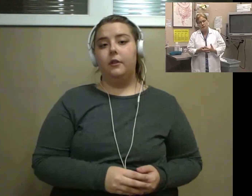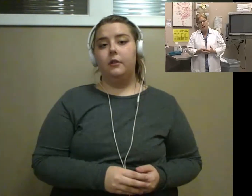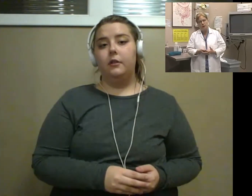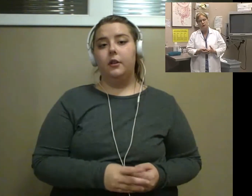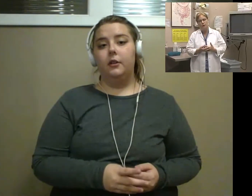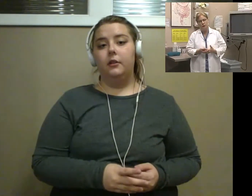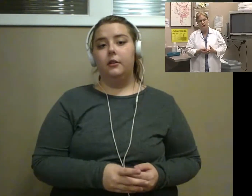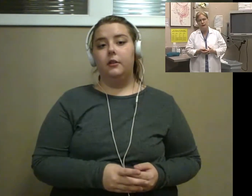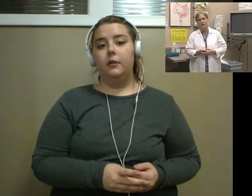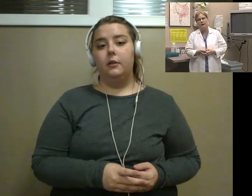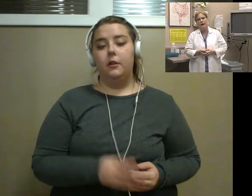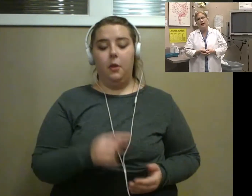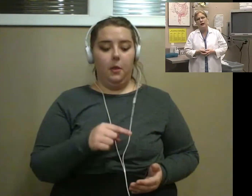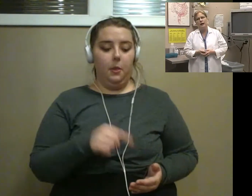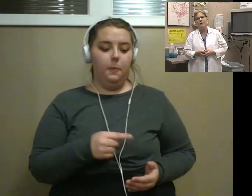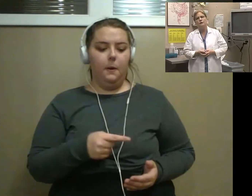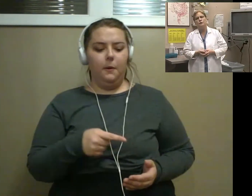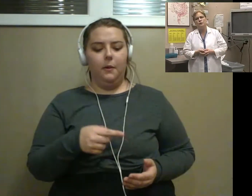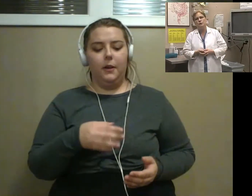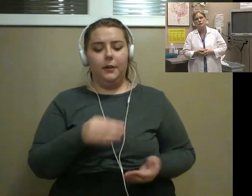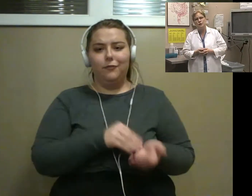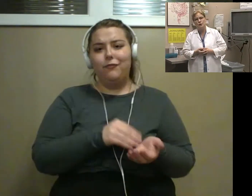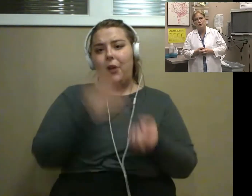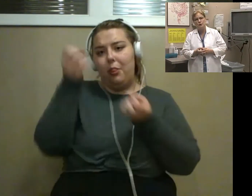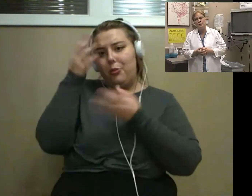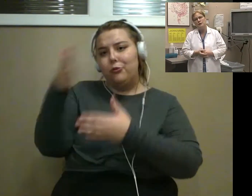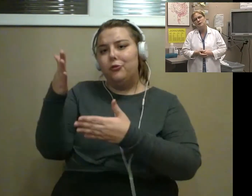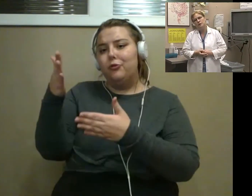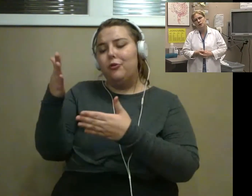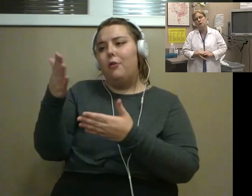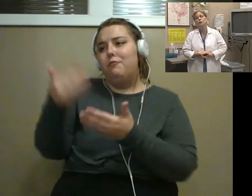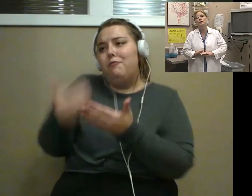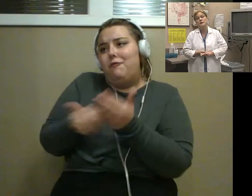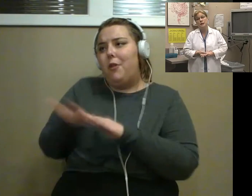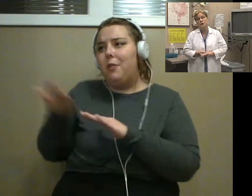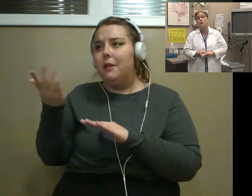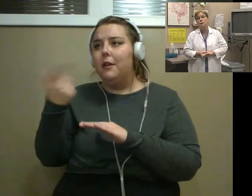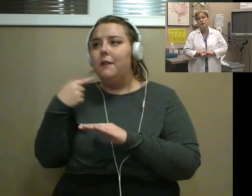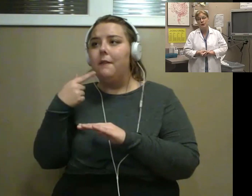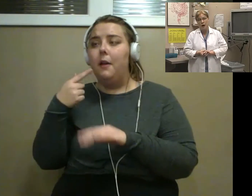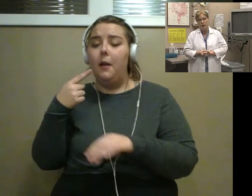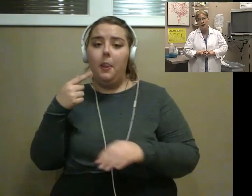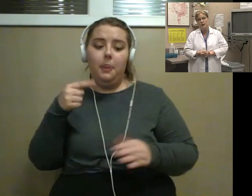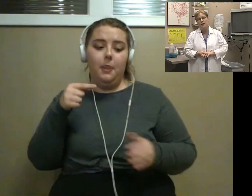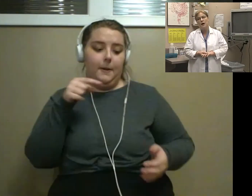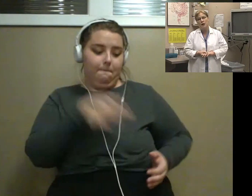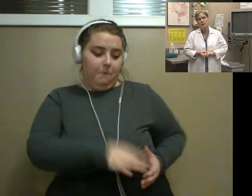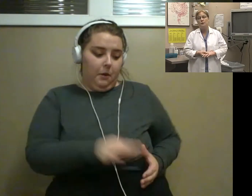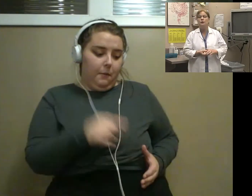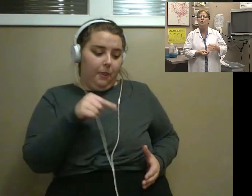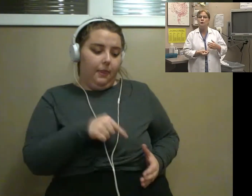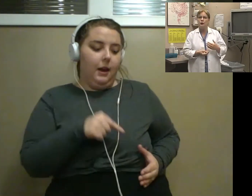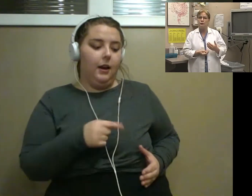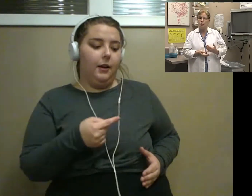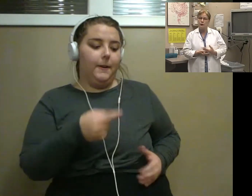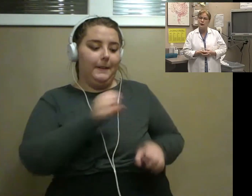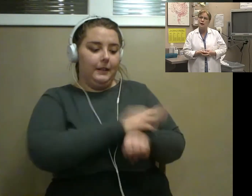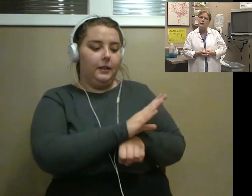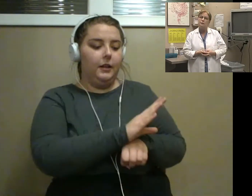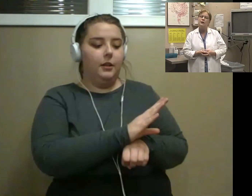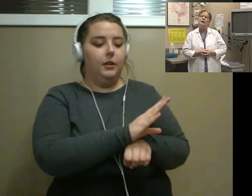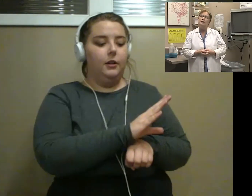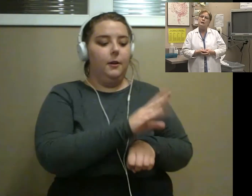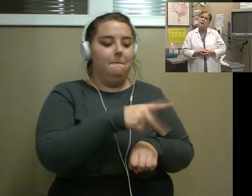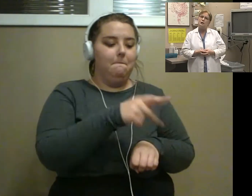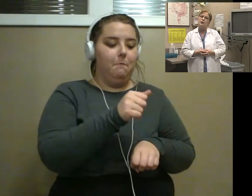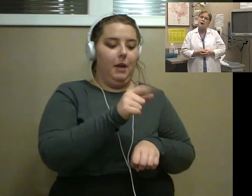that before you leave, and those pieces of tissue will be sent to a pathologist at the hospital who will give a reading